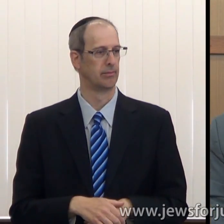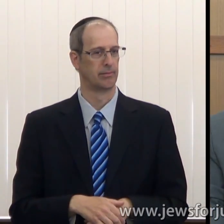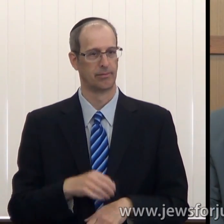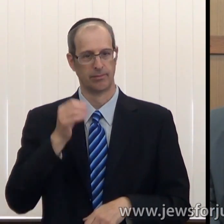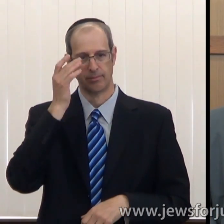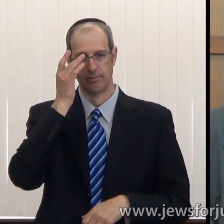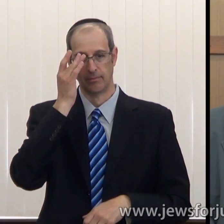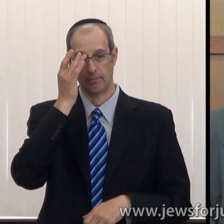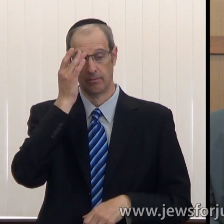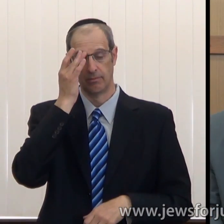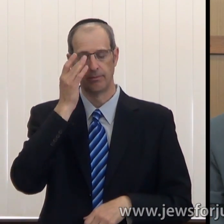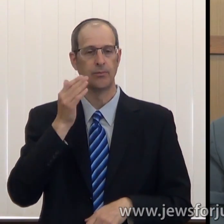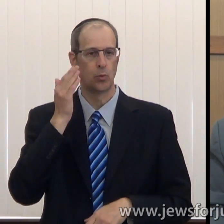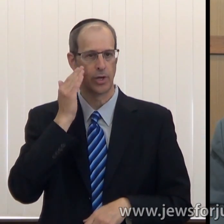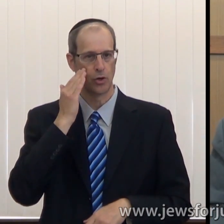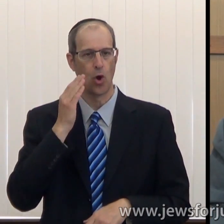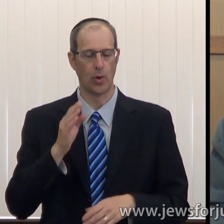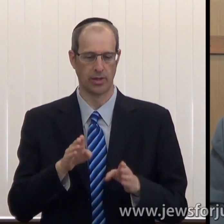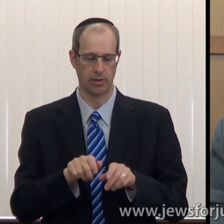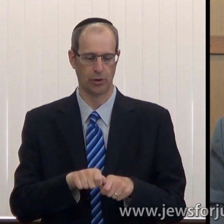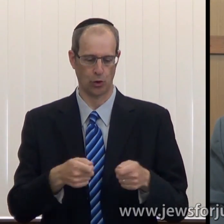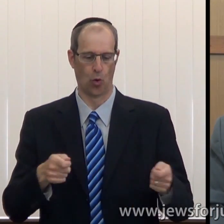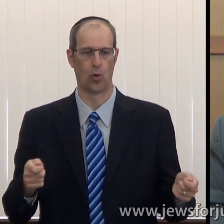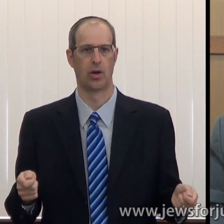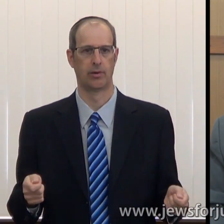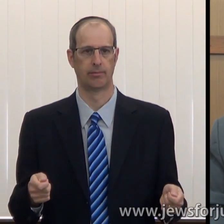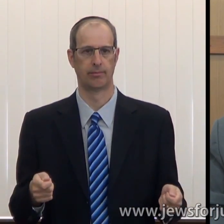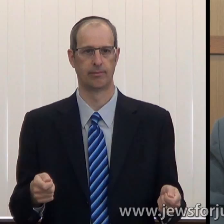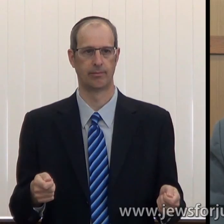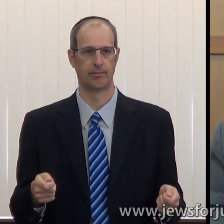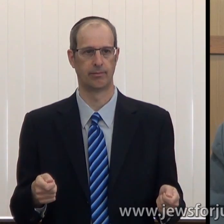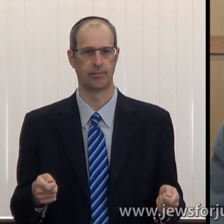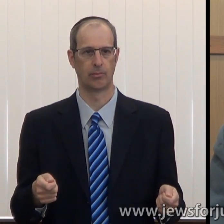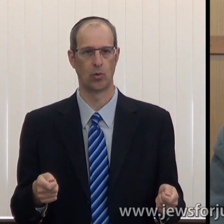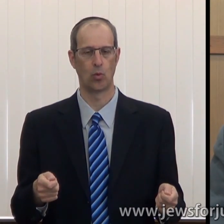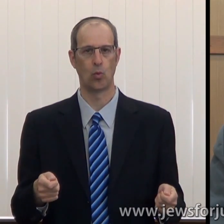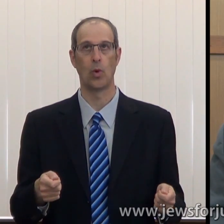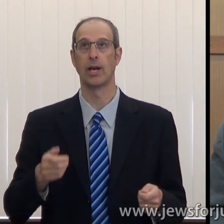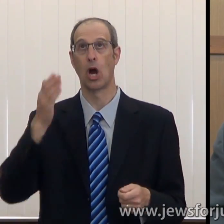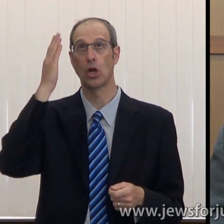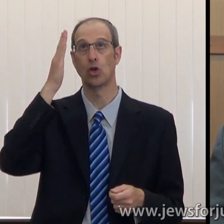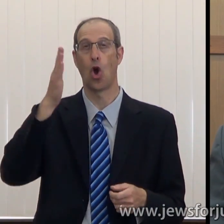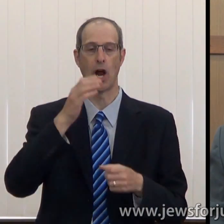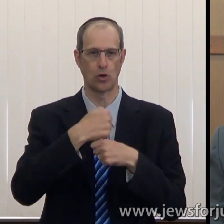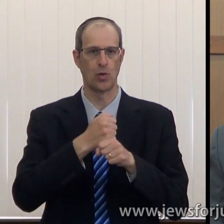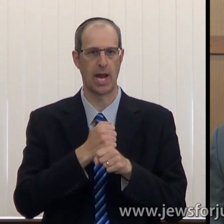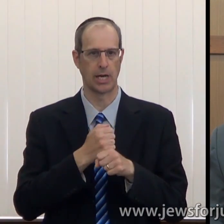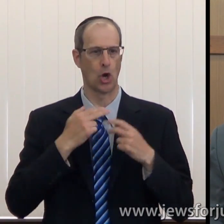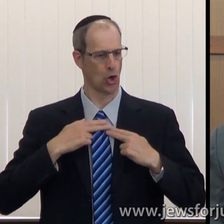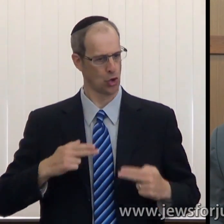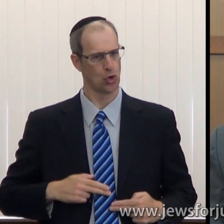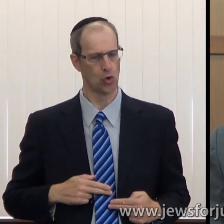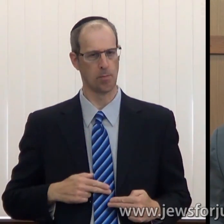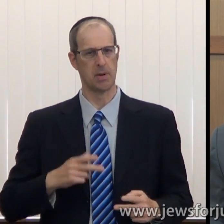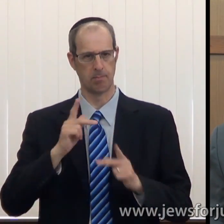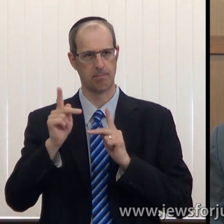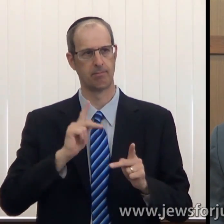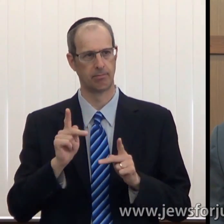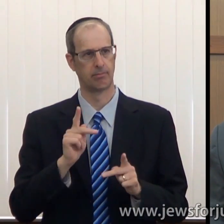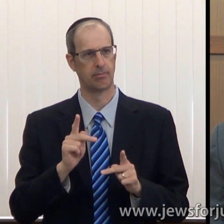So we know that in the Bible, when God created human beings,